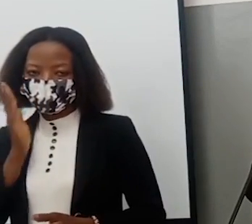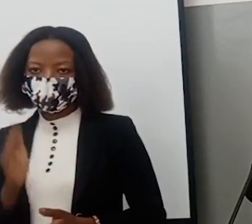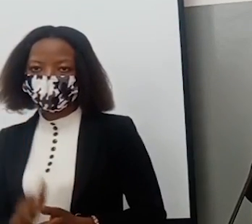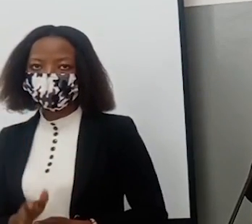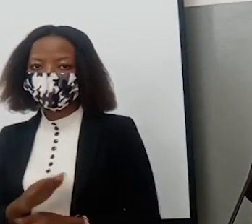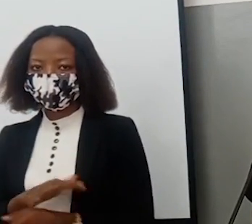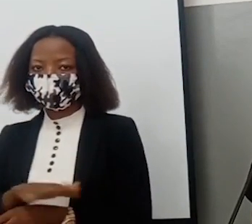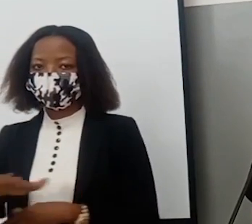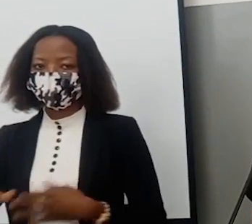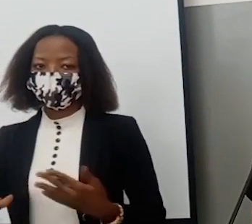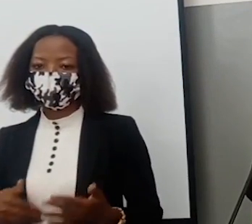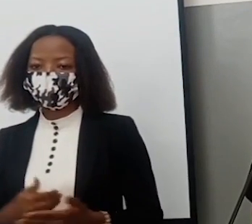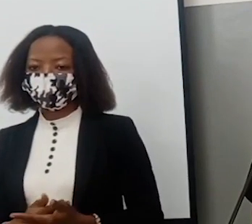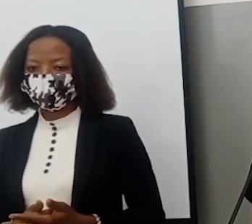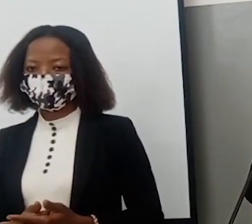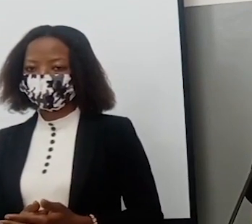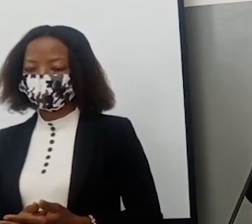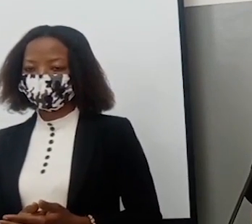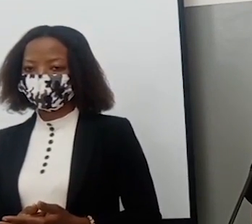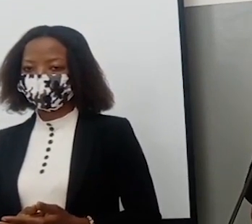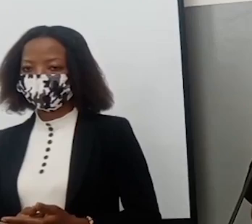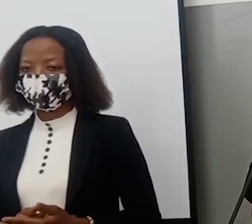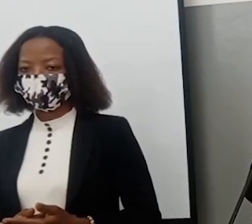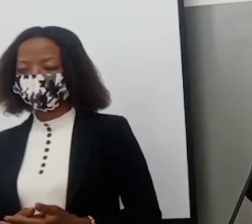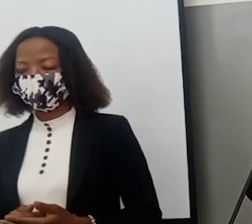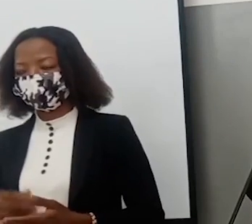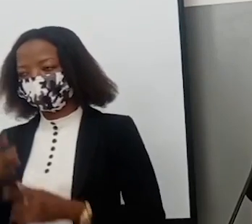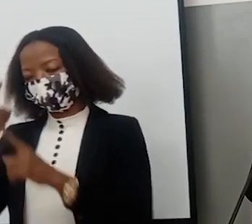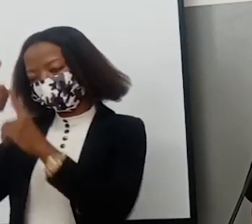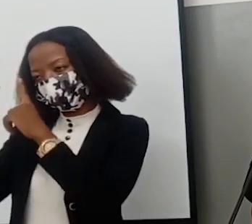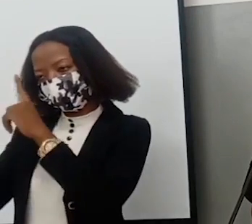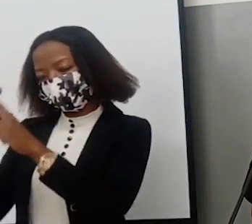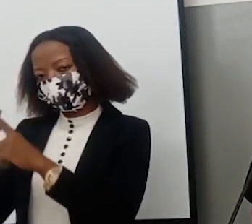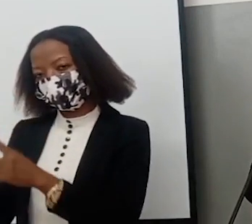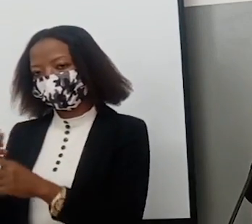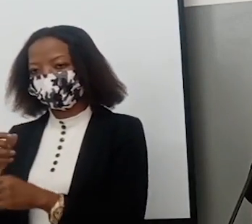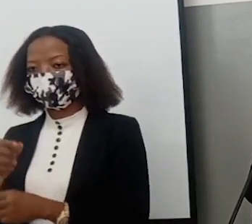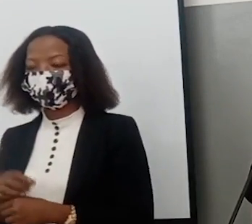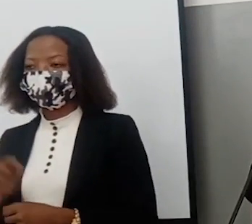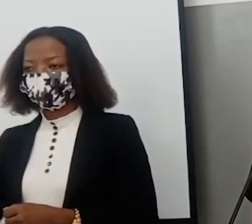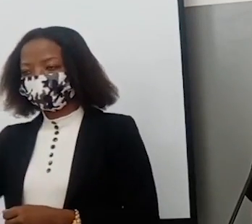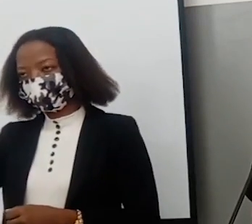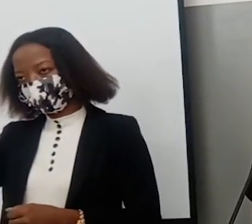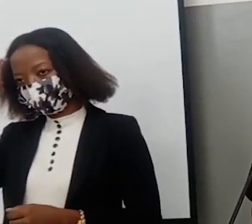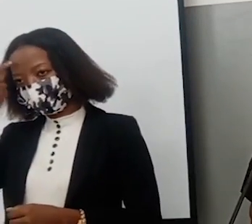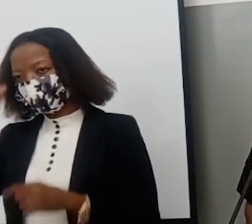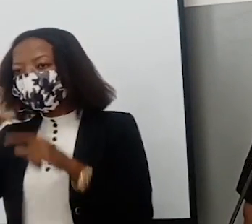For those of us who are expressing concerns, why is it that the government of Sierra Leone has made